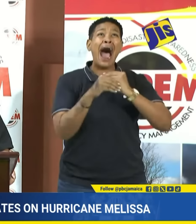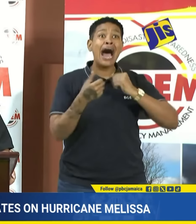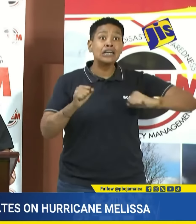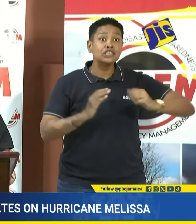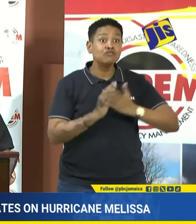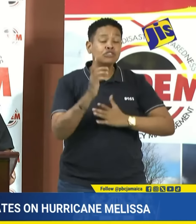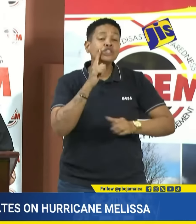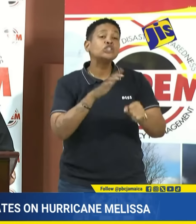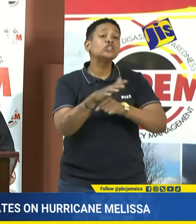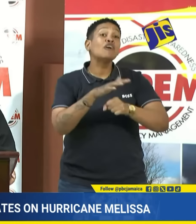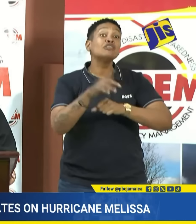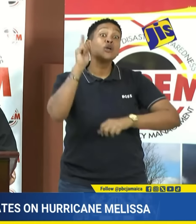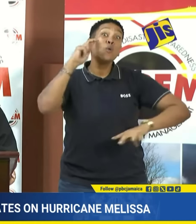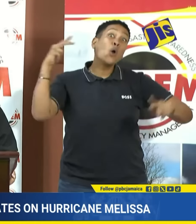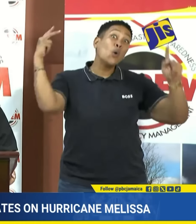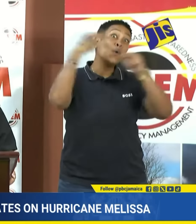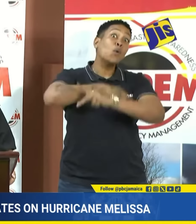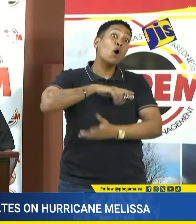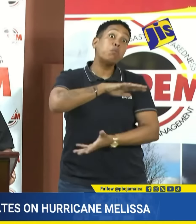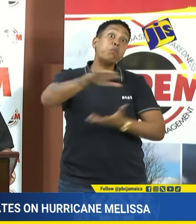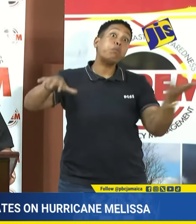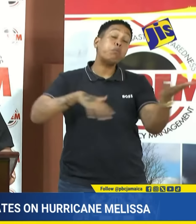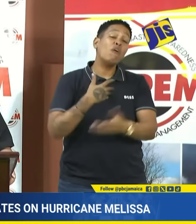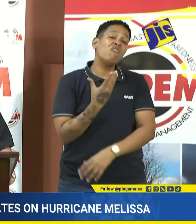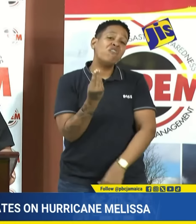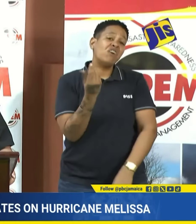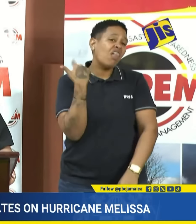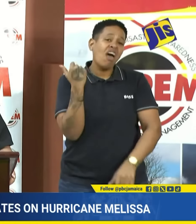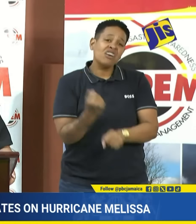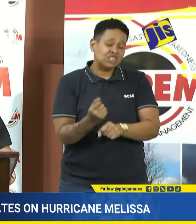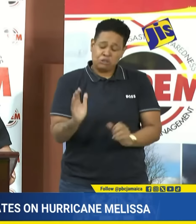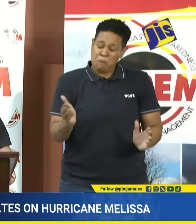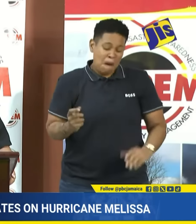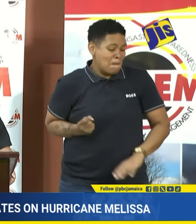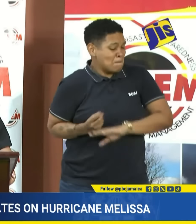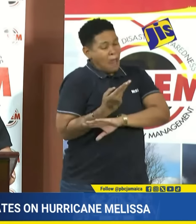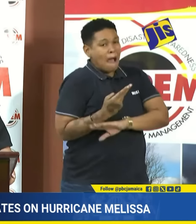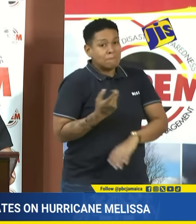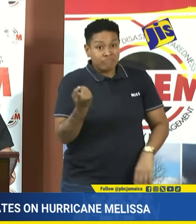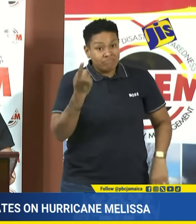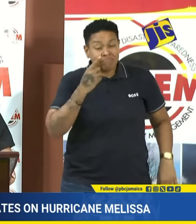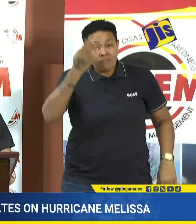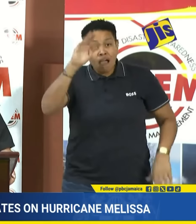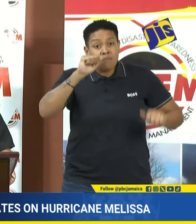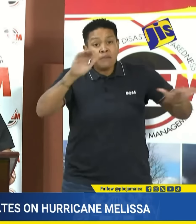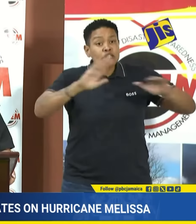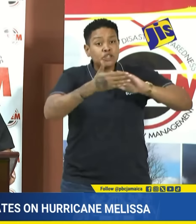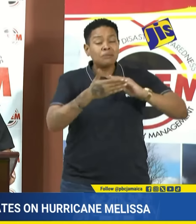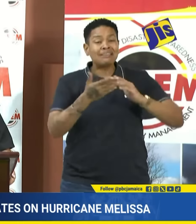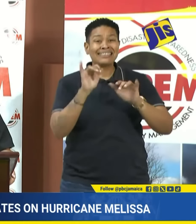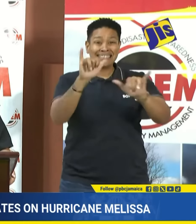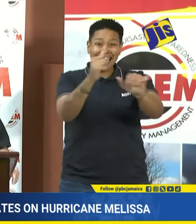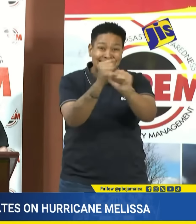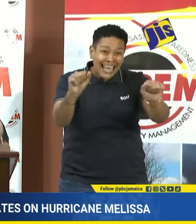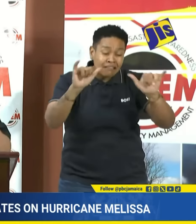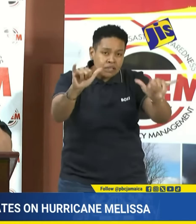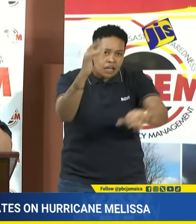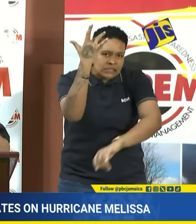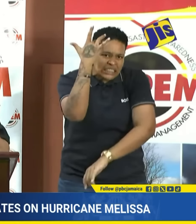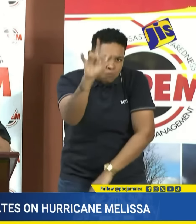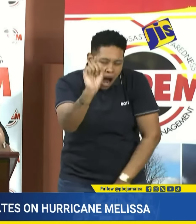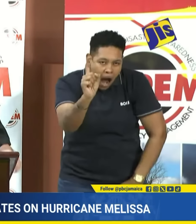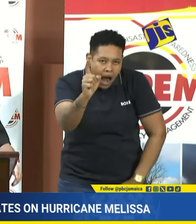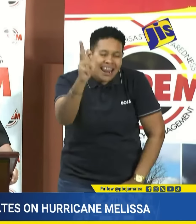sufficient for what is a worse storm than we would have faced last year with Beryl. God bless Jamaica. Stay safe and stay smart and listen